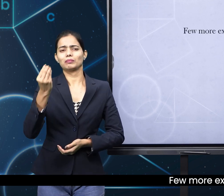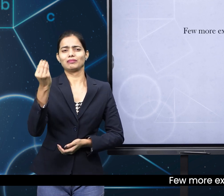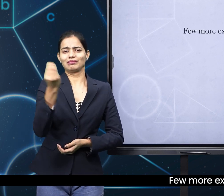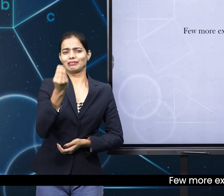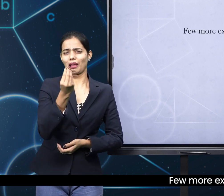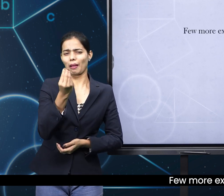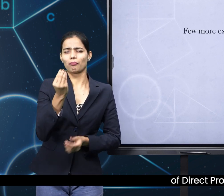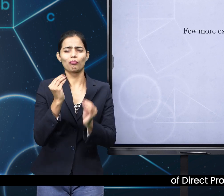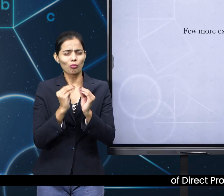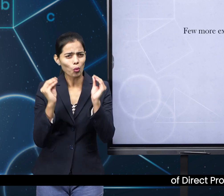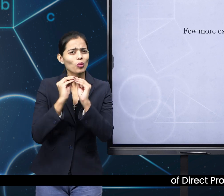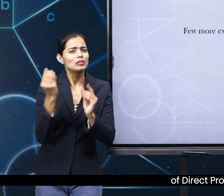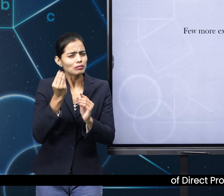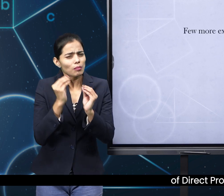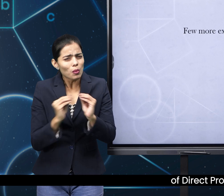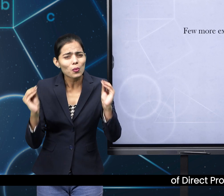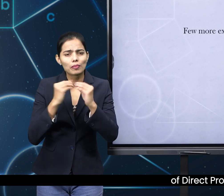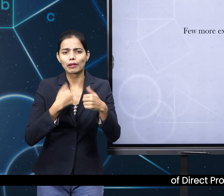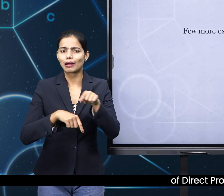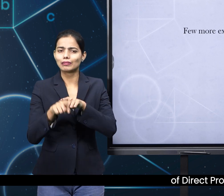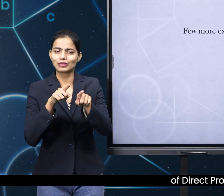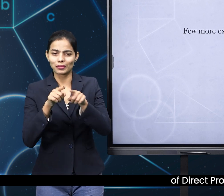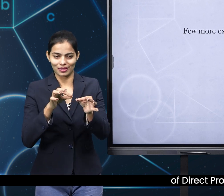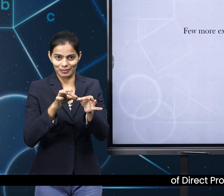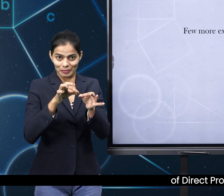Few more examples of direct proportion.